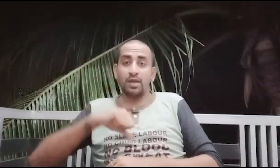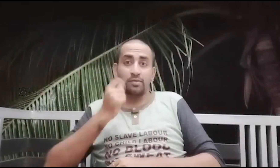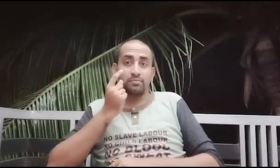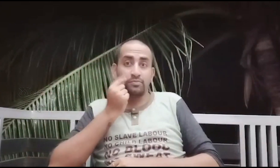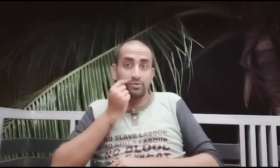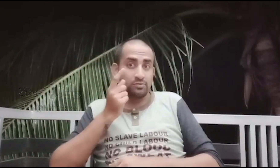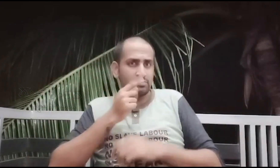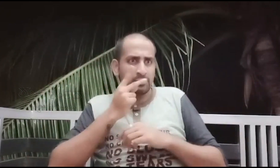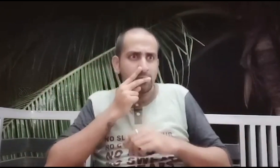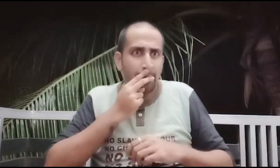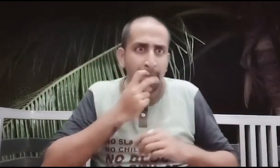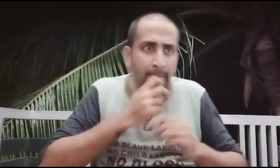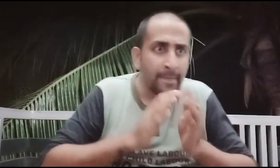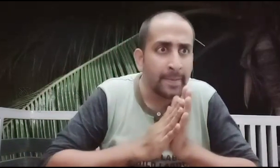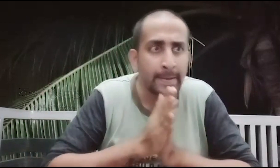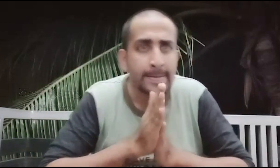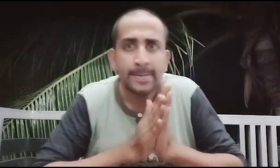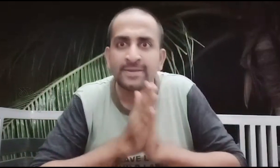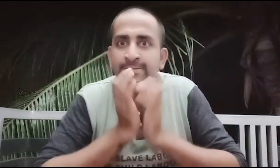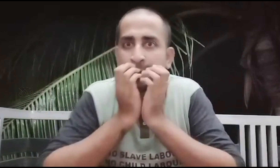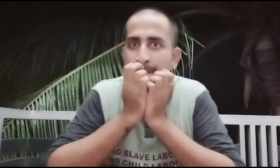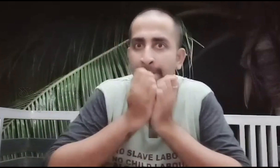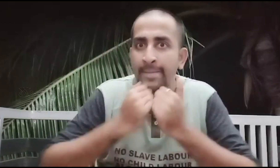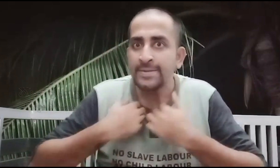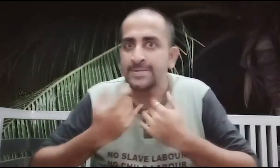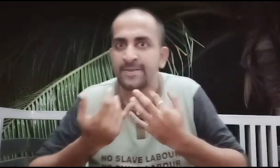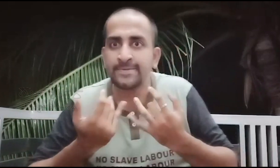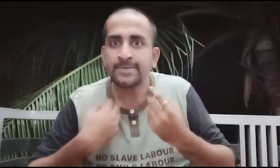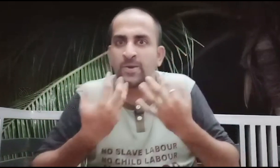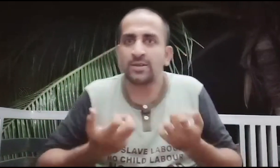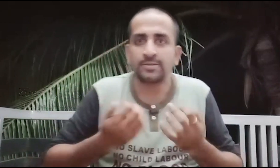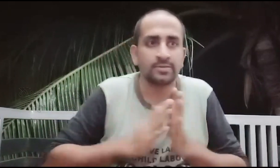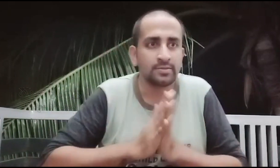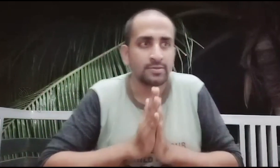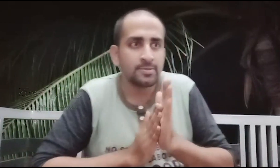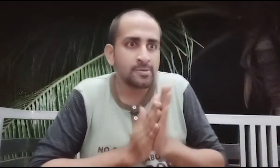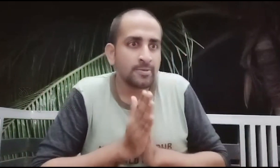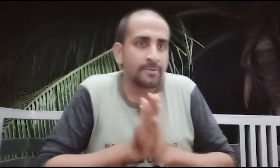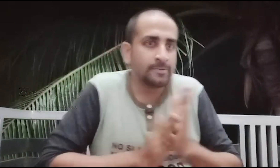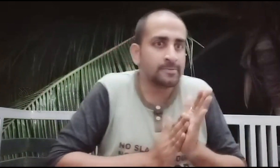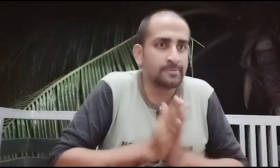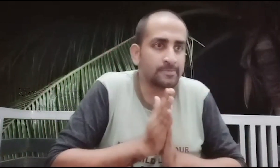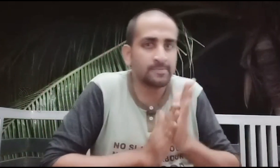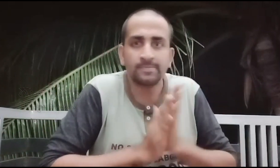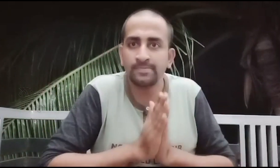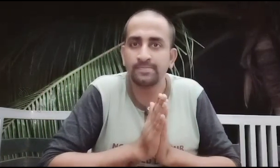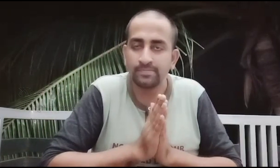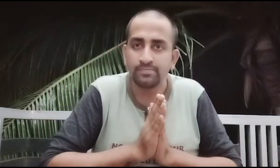The bad man, who's greedy, he wants to know now. He wants the golden eggs for